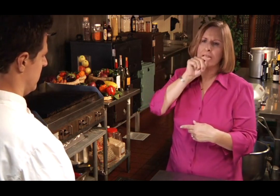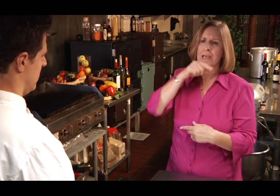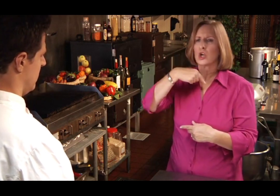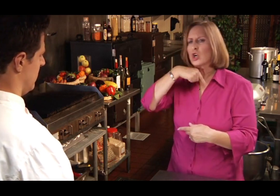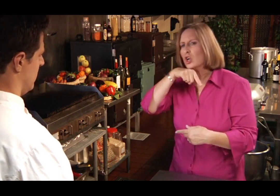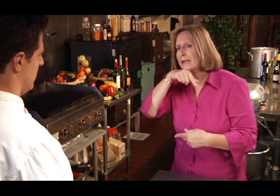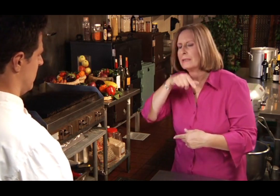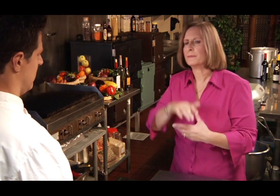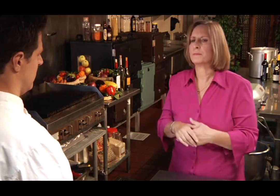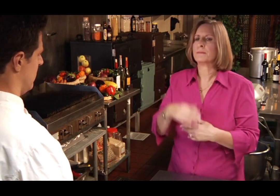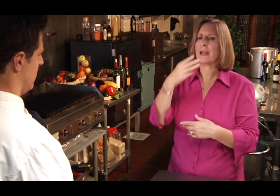and fish.